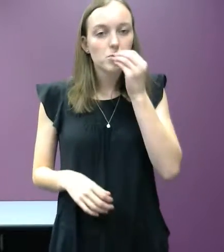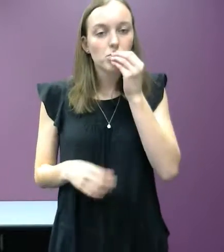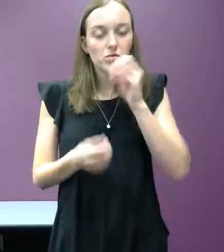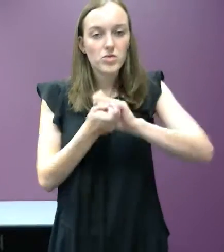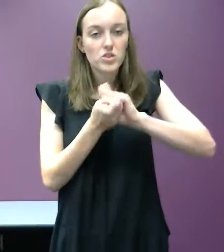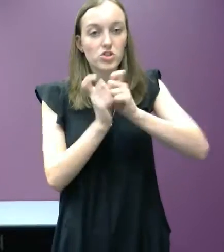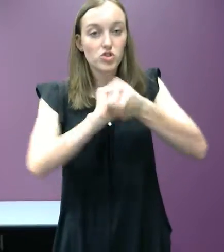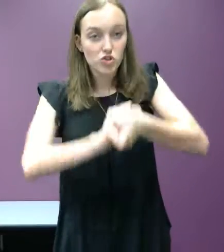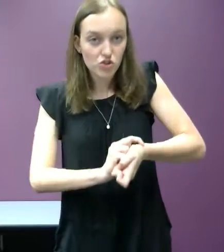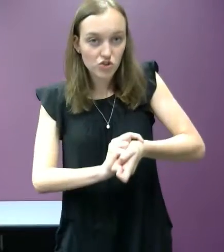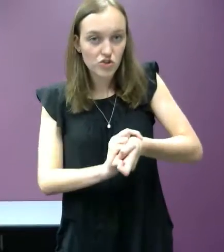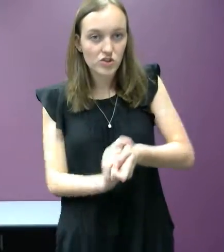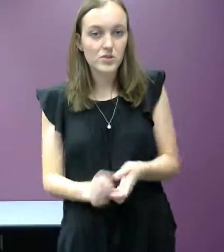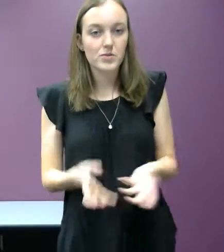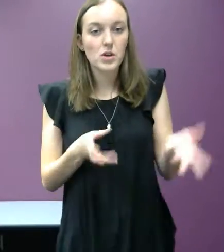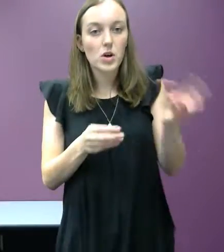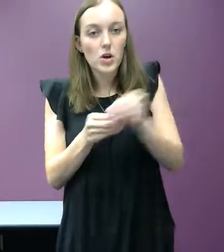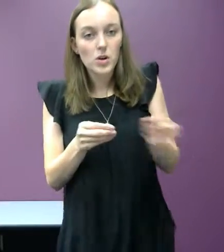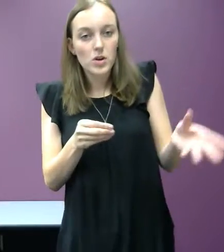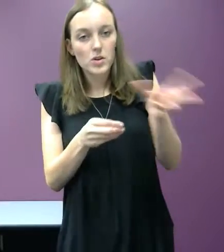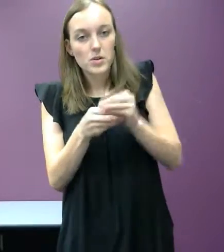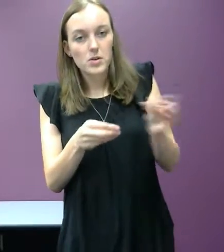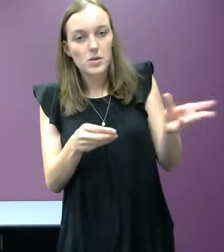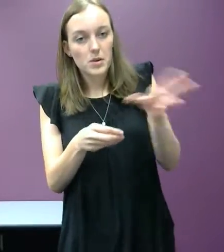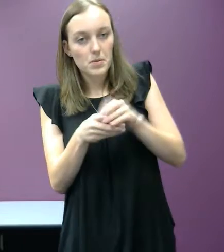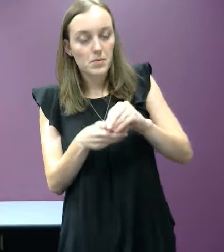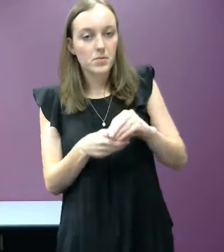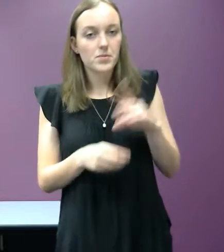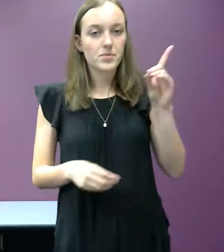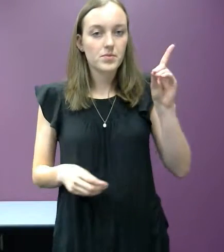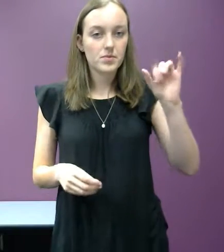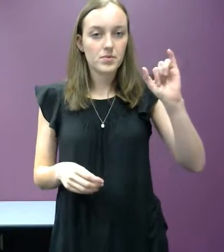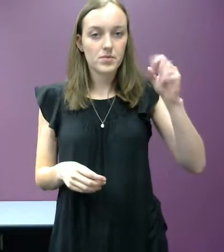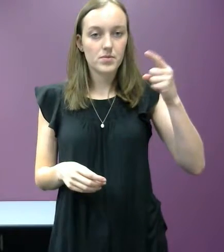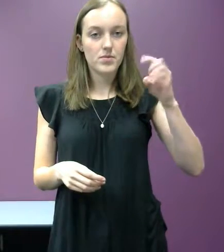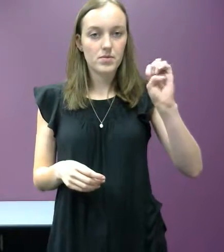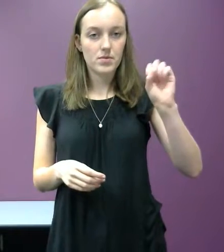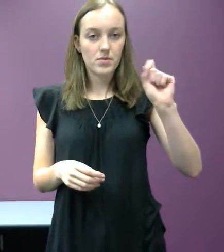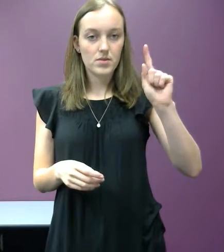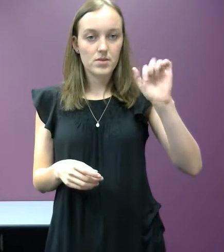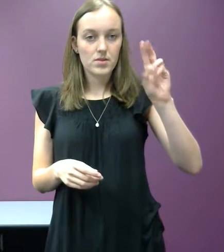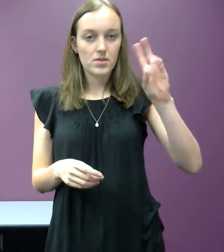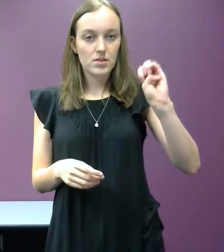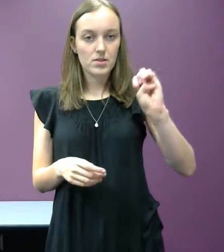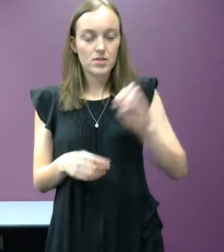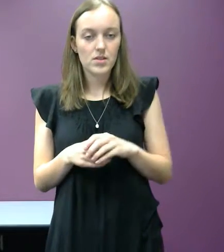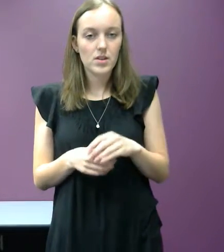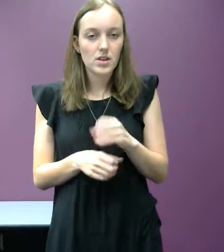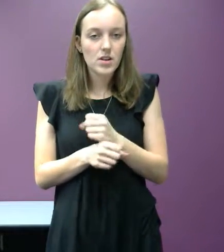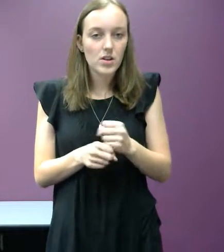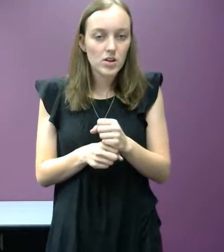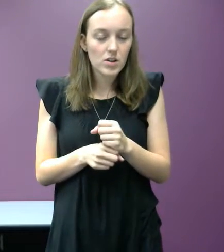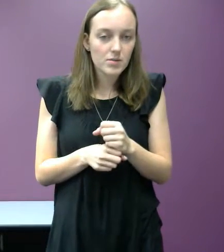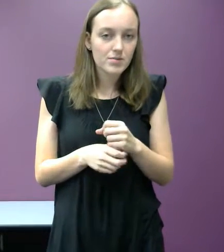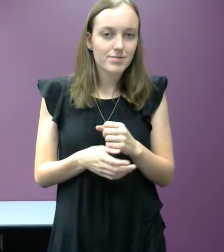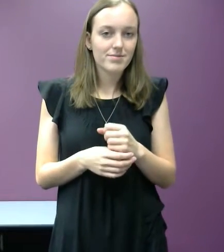changed, adding more digestive juices, and the nutrients from the food pass through the walls of the intestines